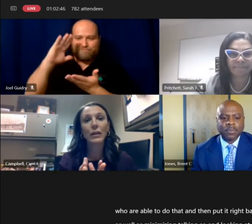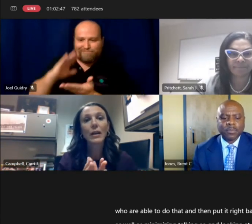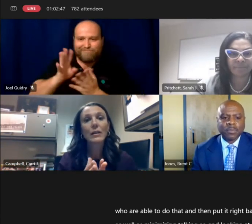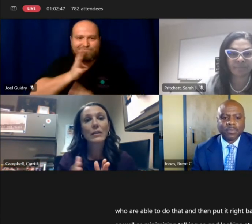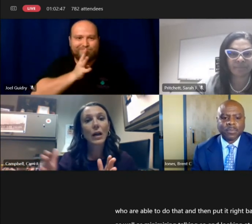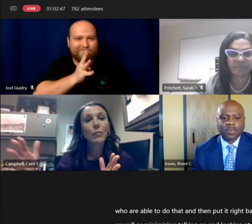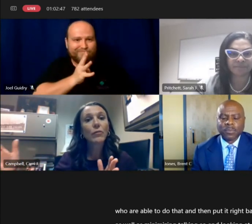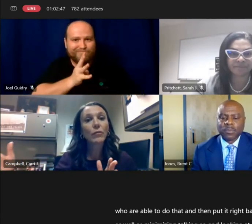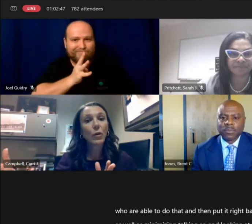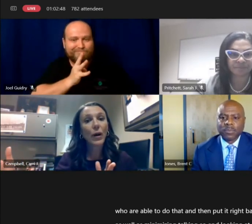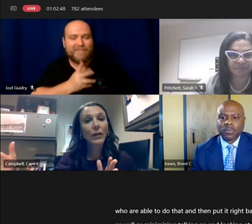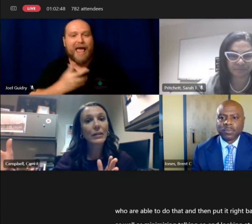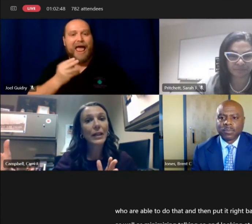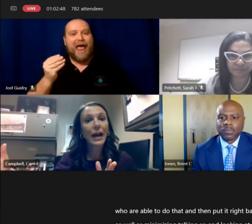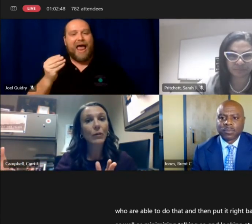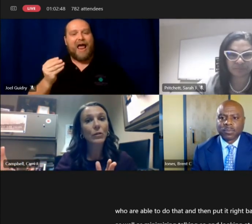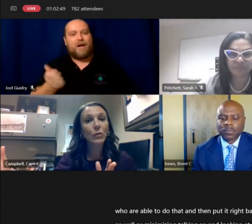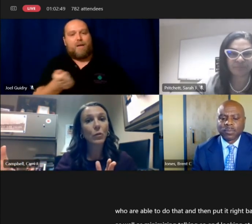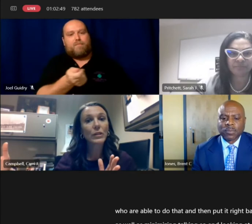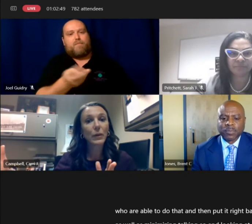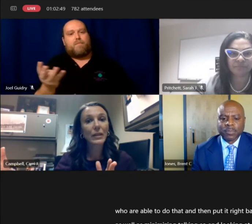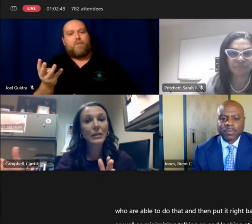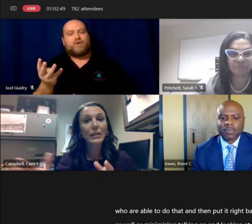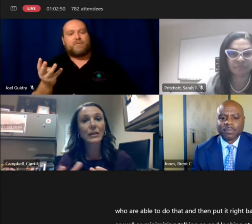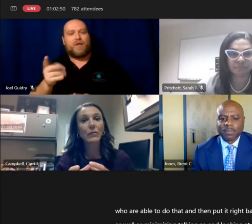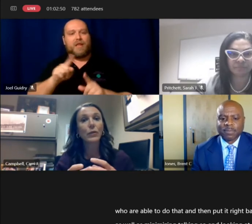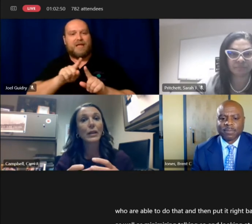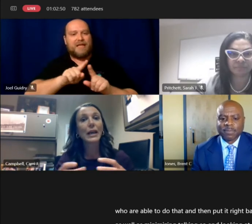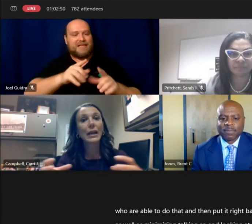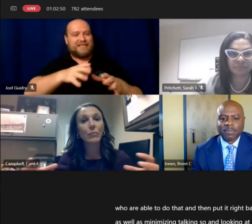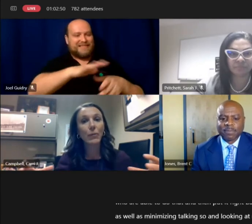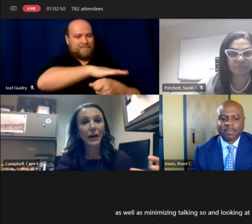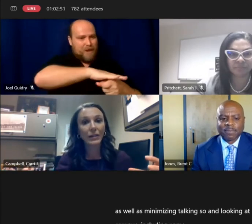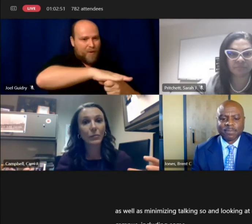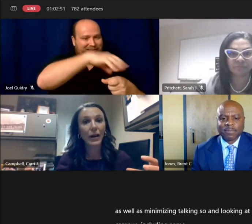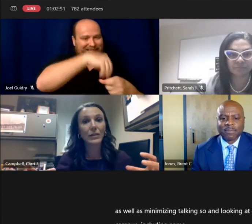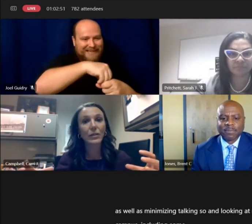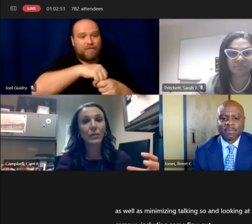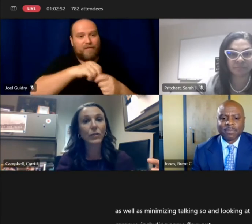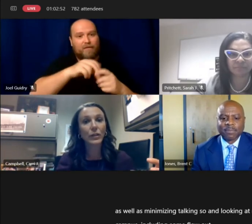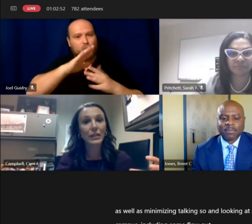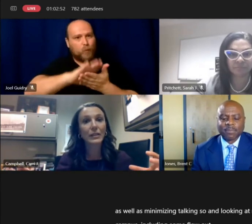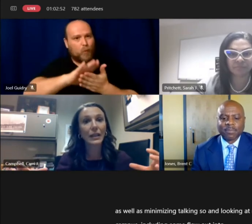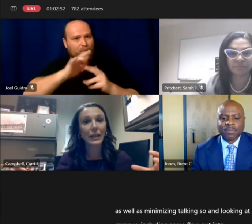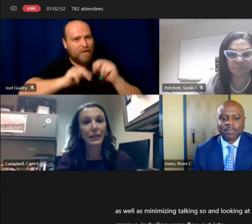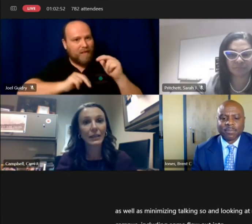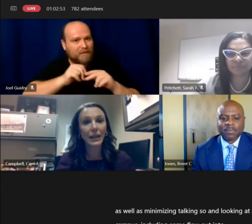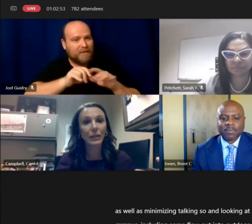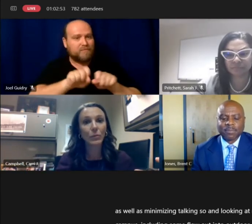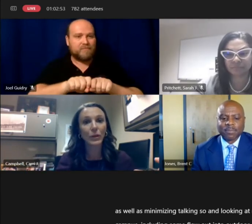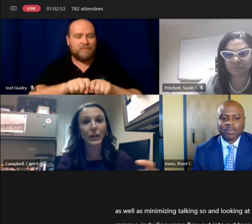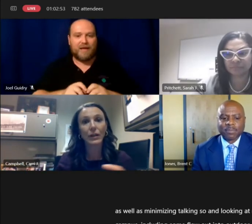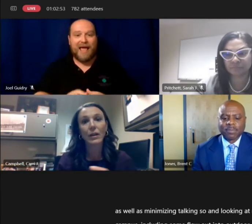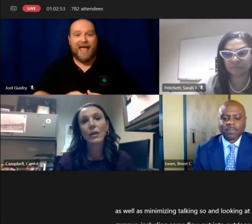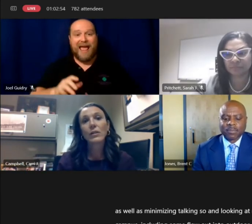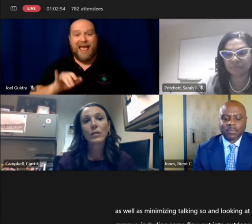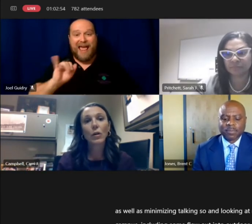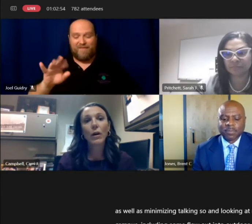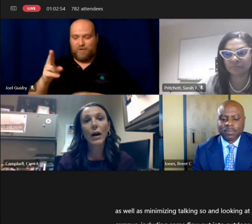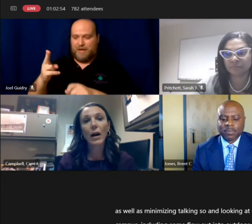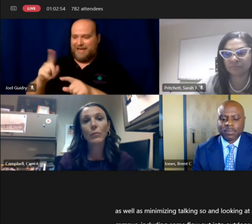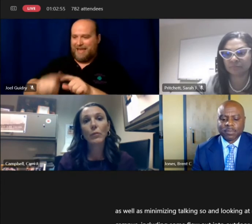including some flow out into outdoor spaces if we can't maximize to the fullest extent inside the building.